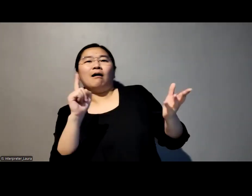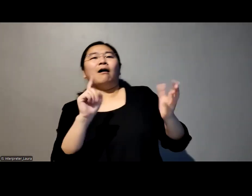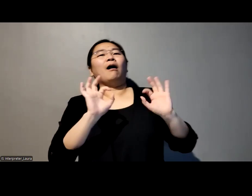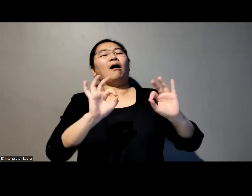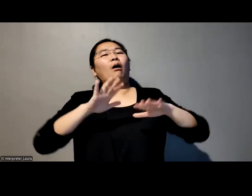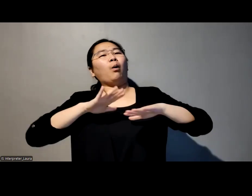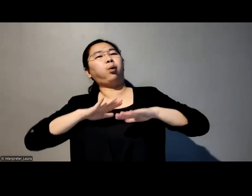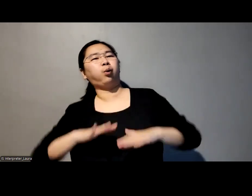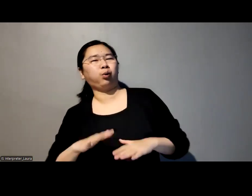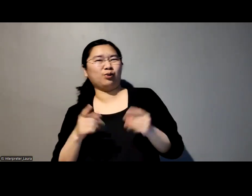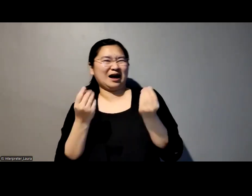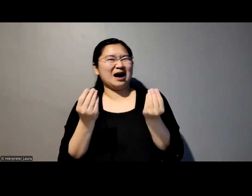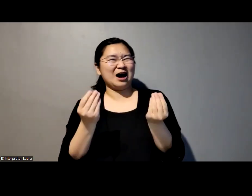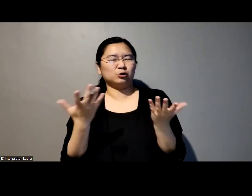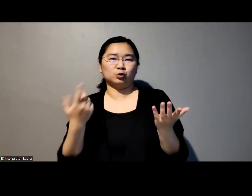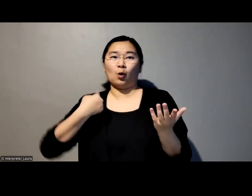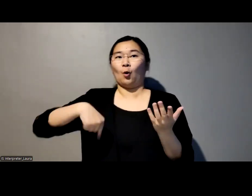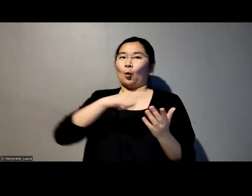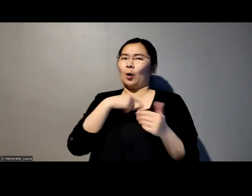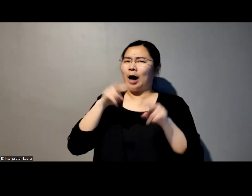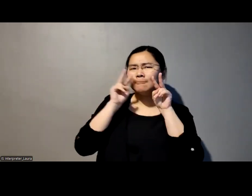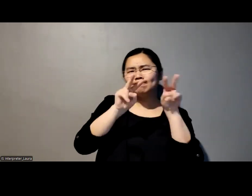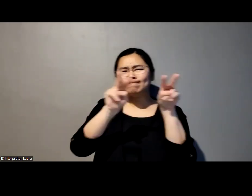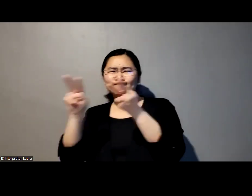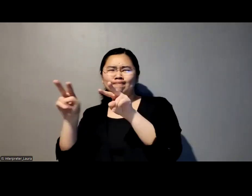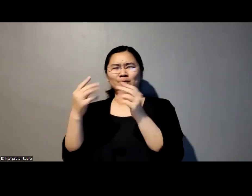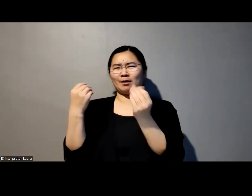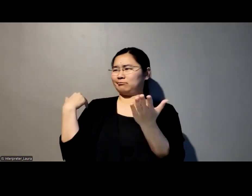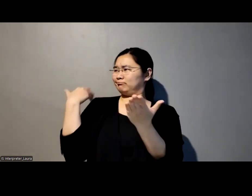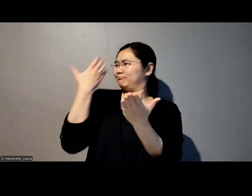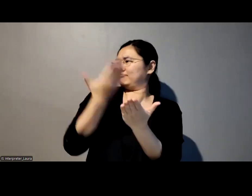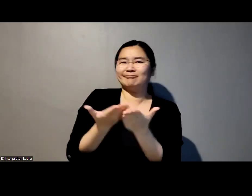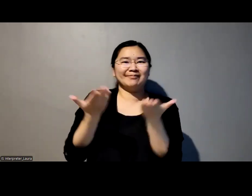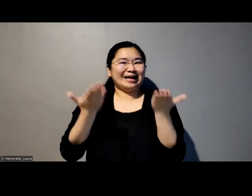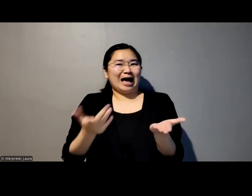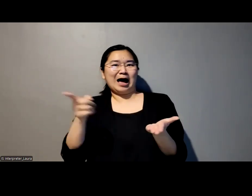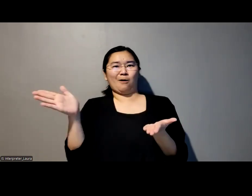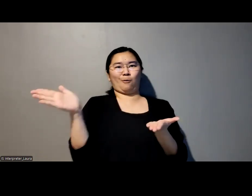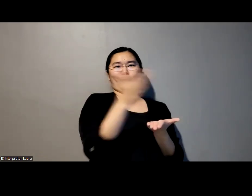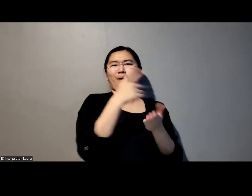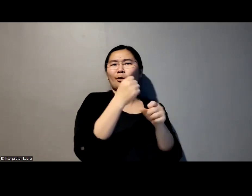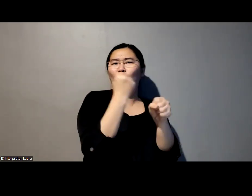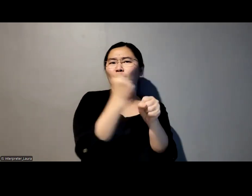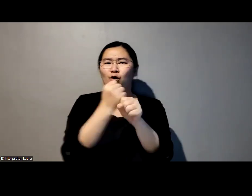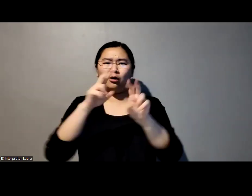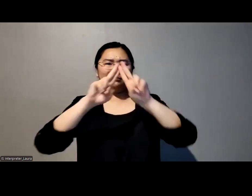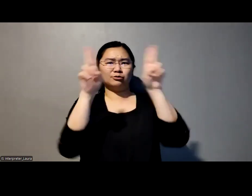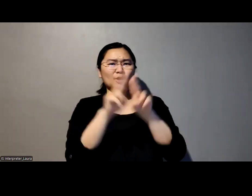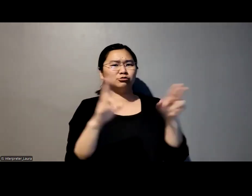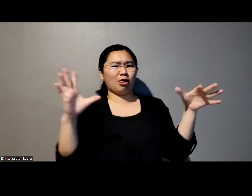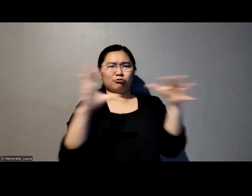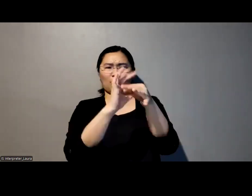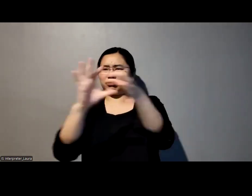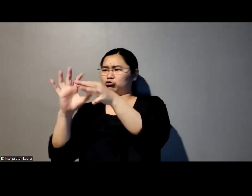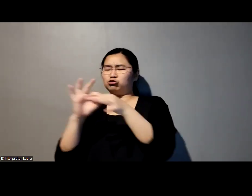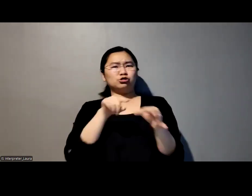for supporting our demands around deinstitutionalization. Now, let's remember that Article